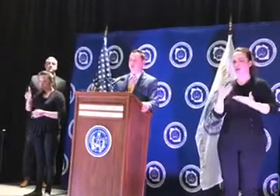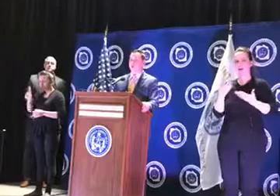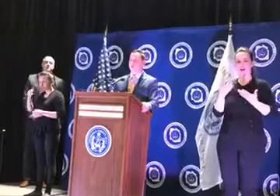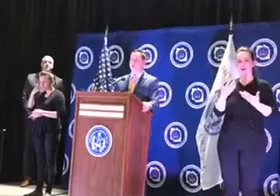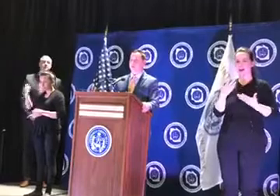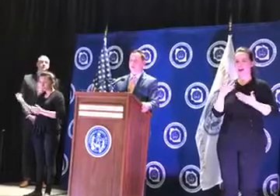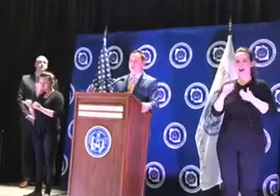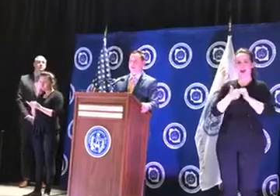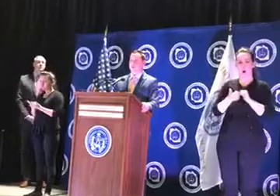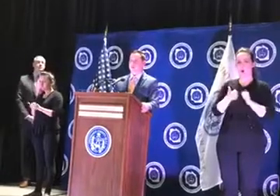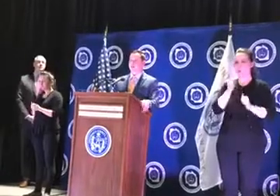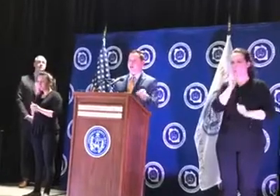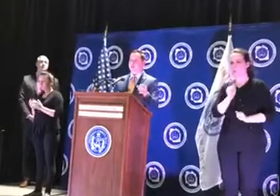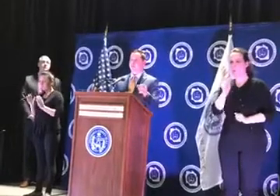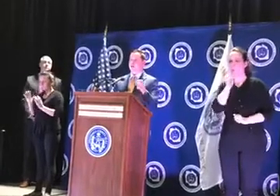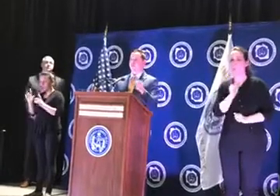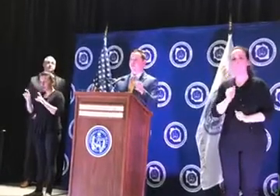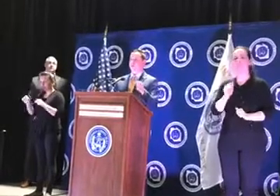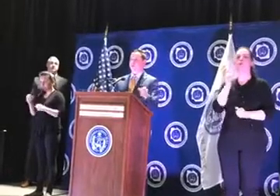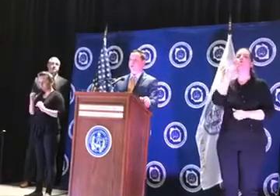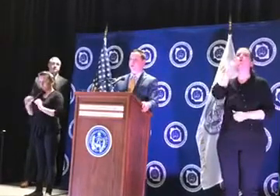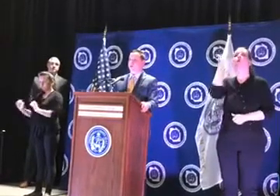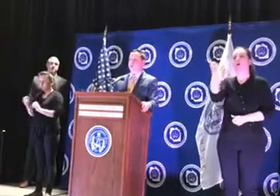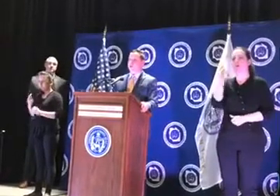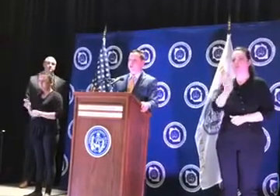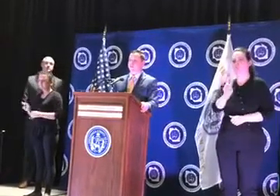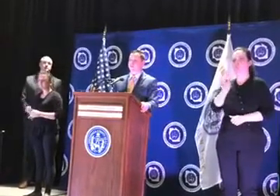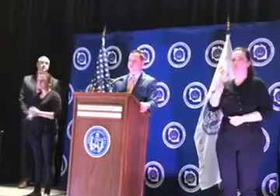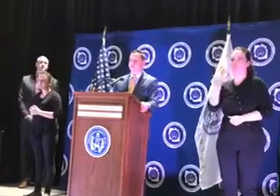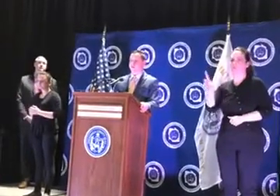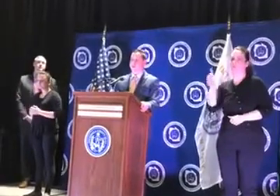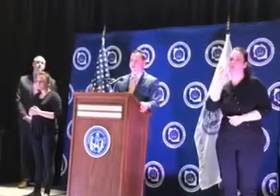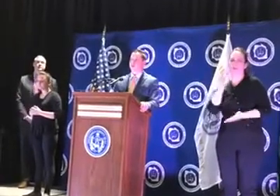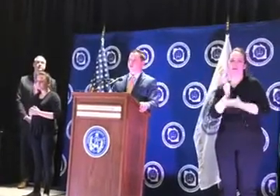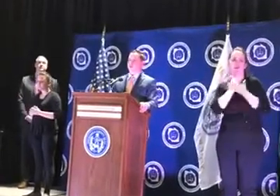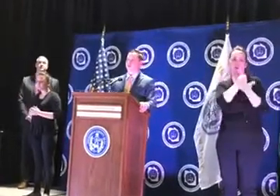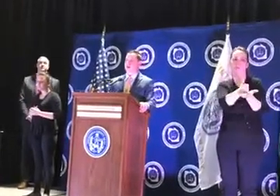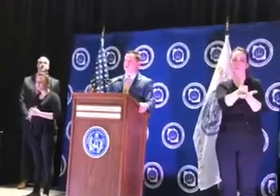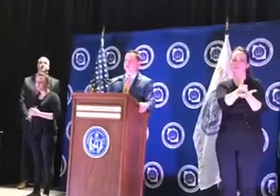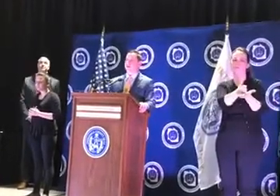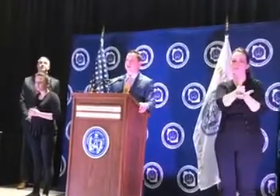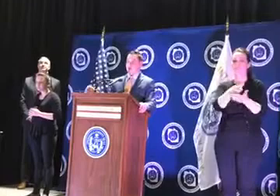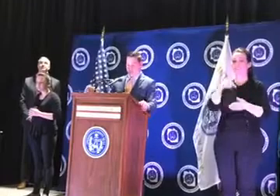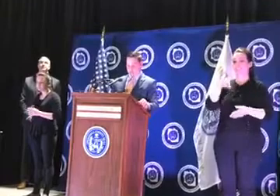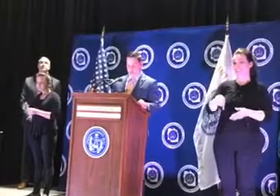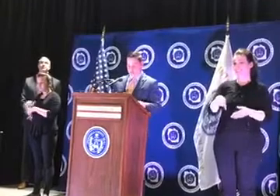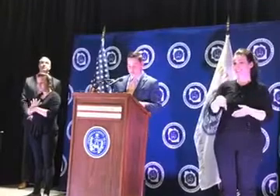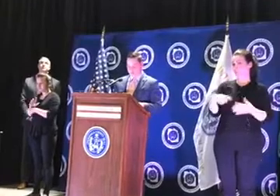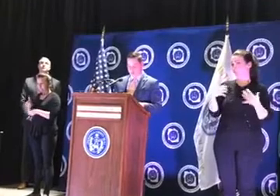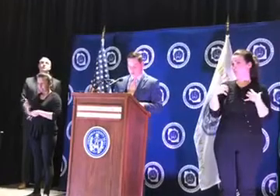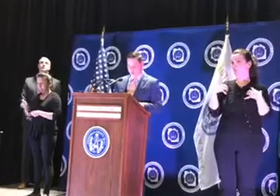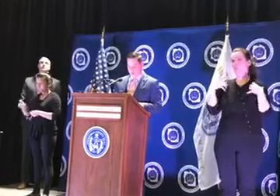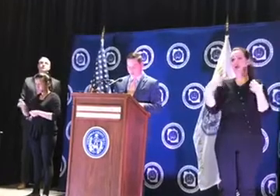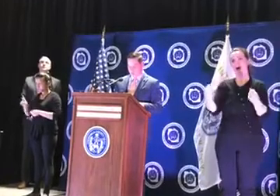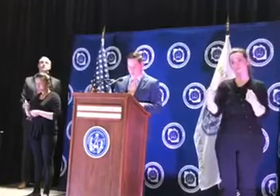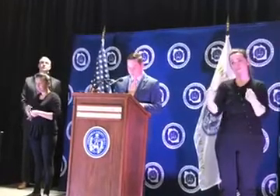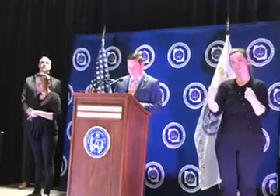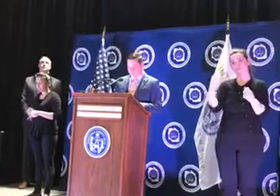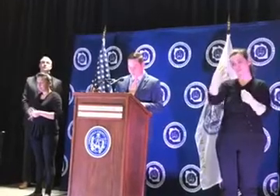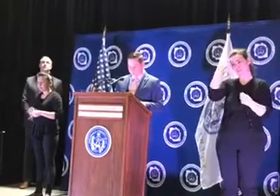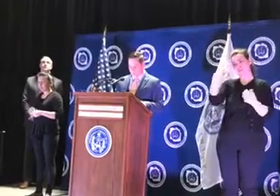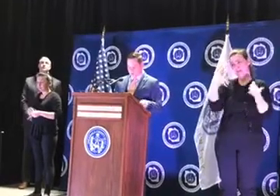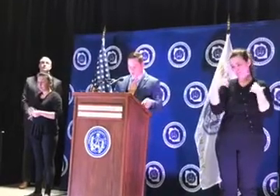folks to really take advantage of. Mental health will be a big piece of this, certainly as we get into the next few weeks moving